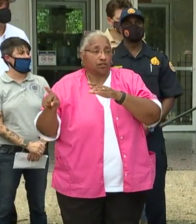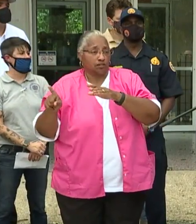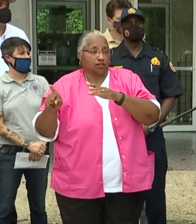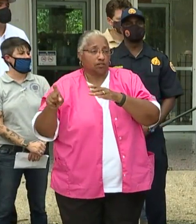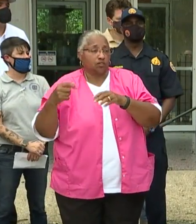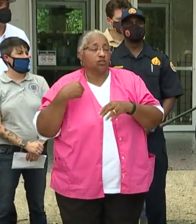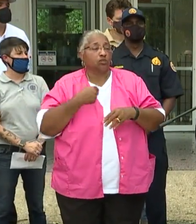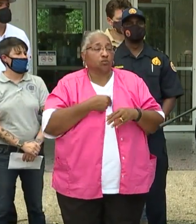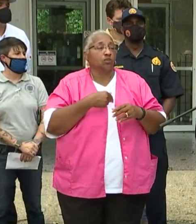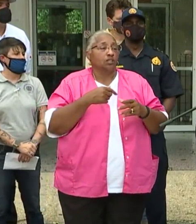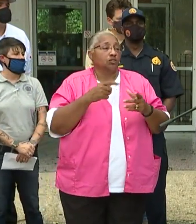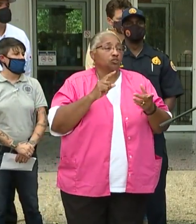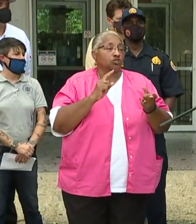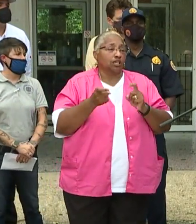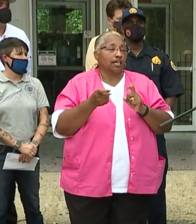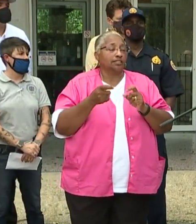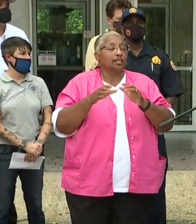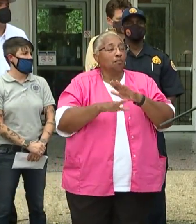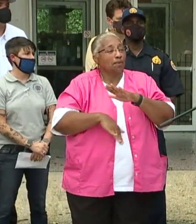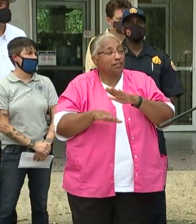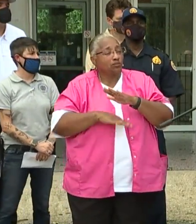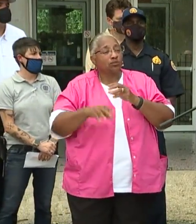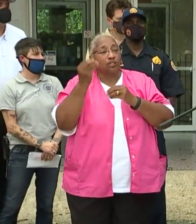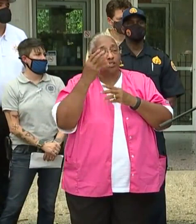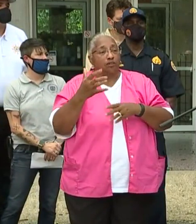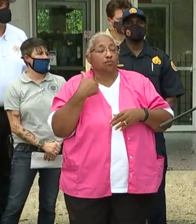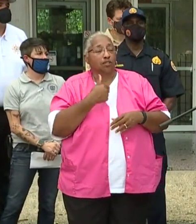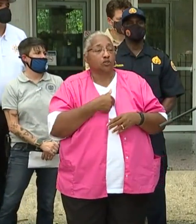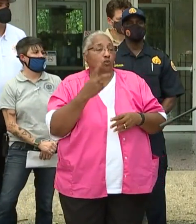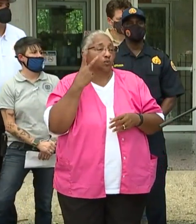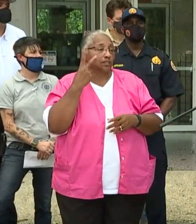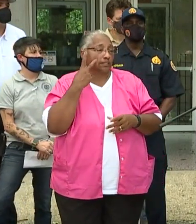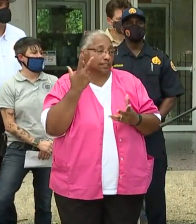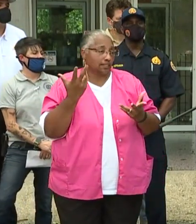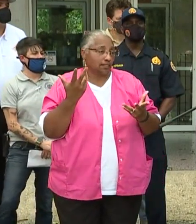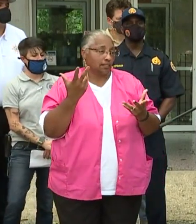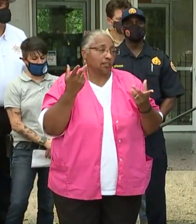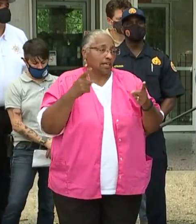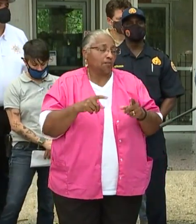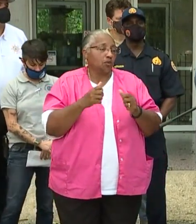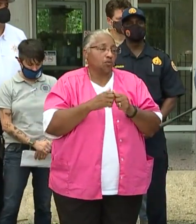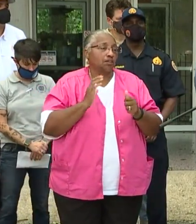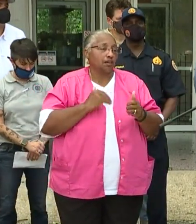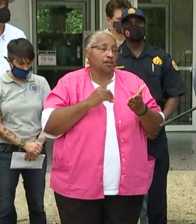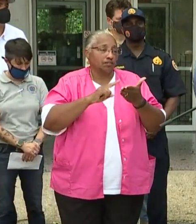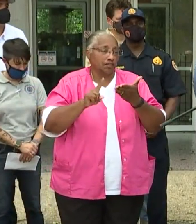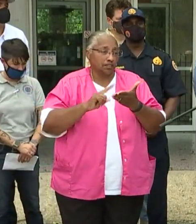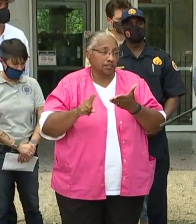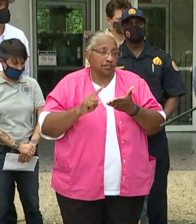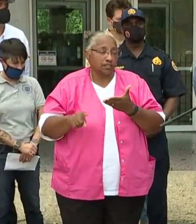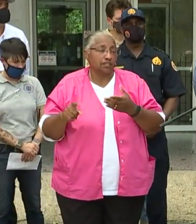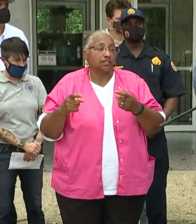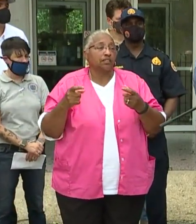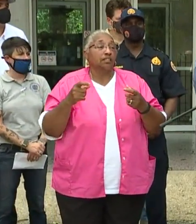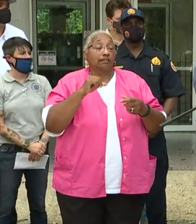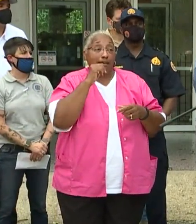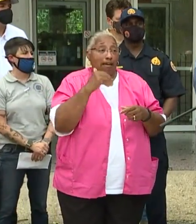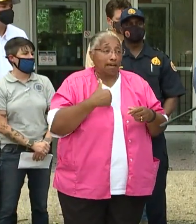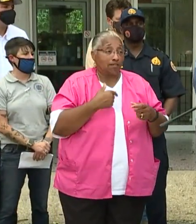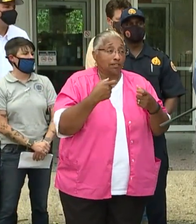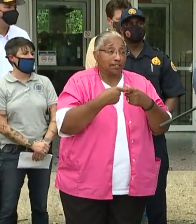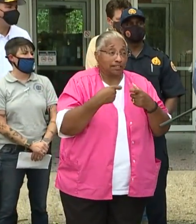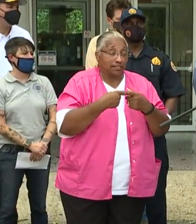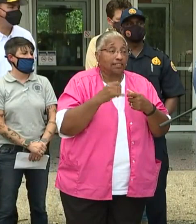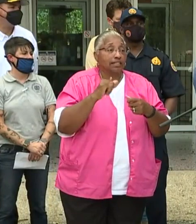pivot operations based on the conditions that we do see on the ground. The lack of power, as asked, is an issue, but